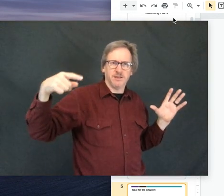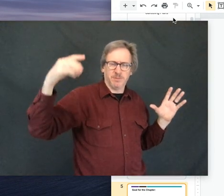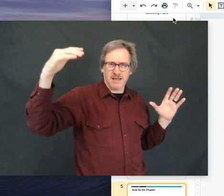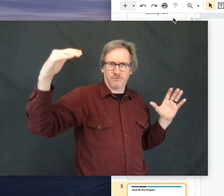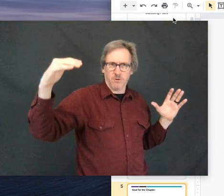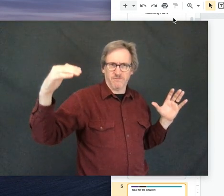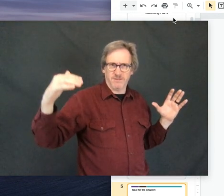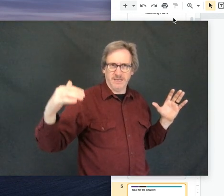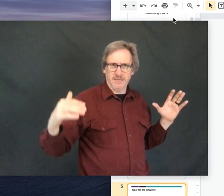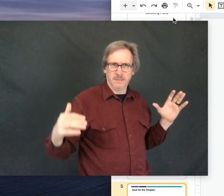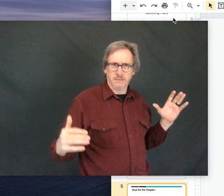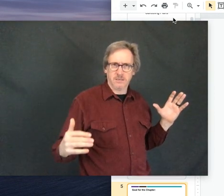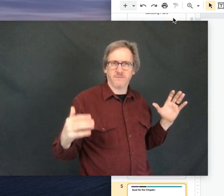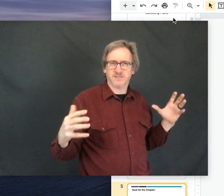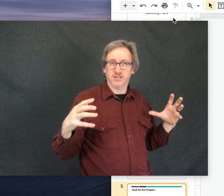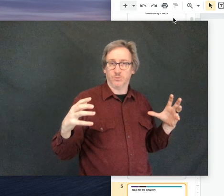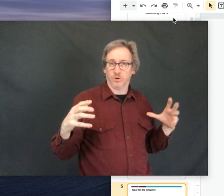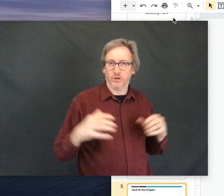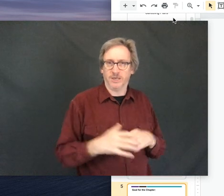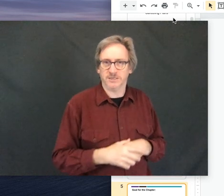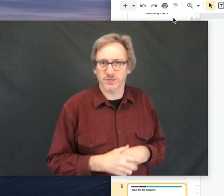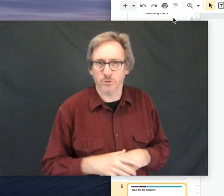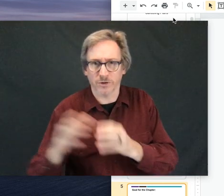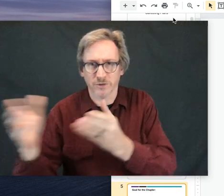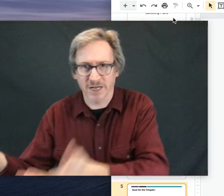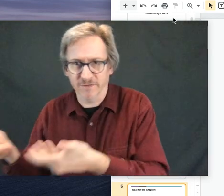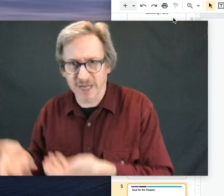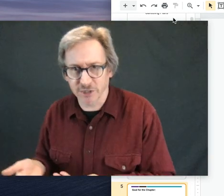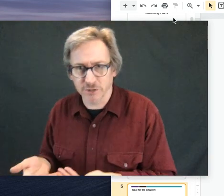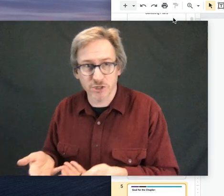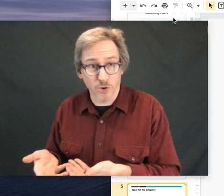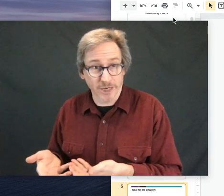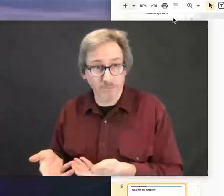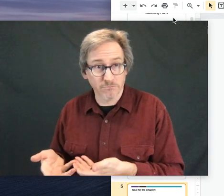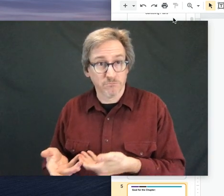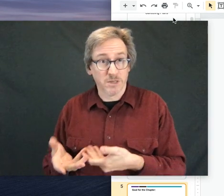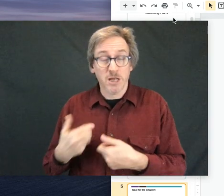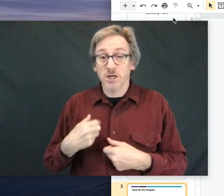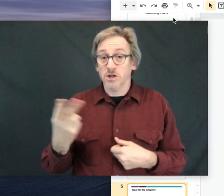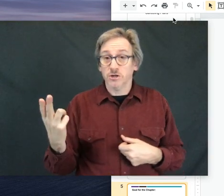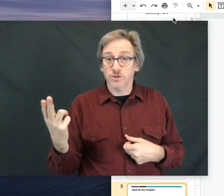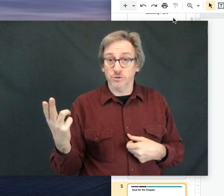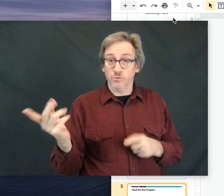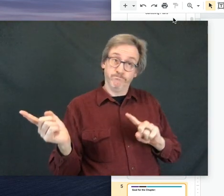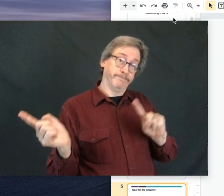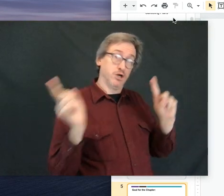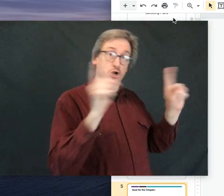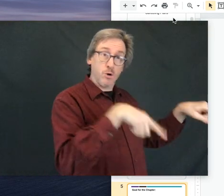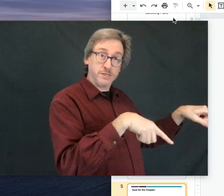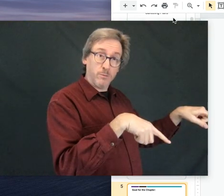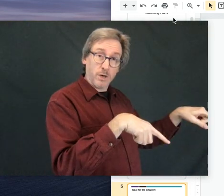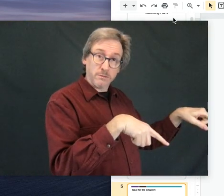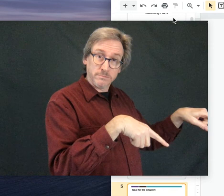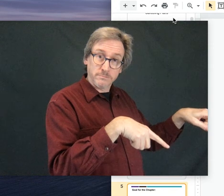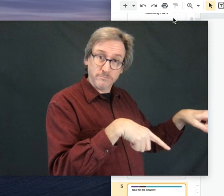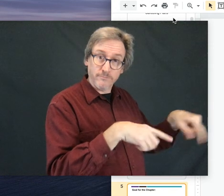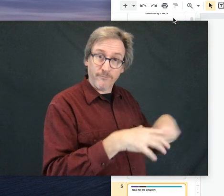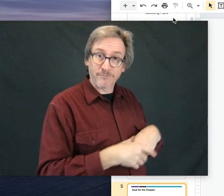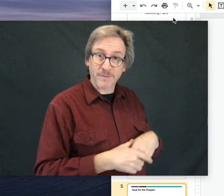the playthrough of the conversation we're looking to do, where there's an invitation to join, to go